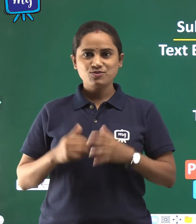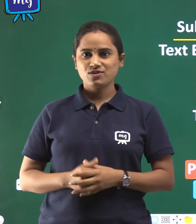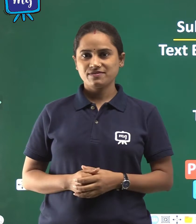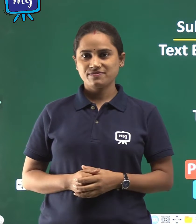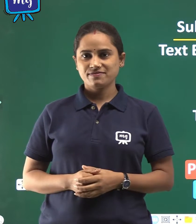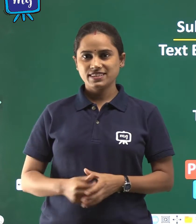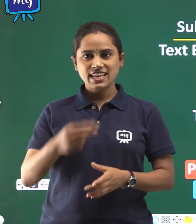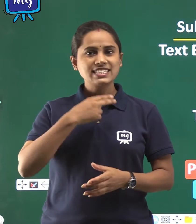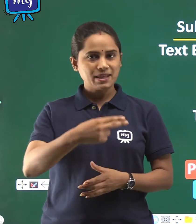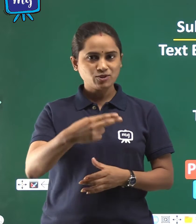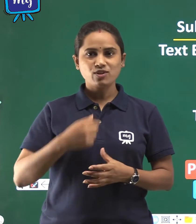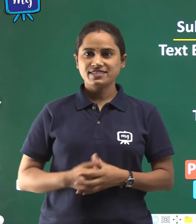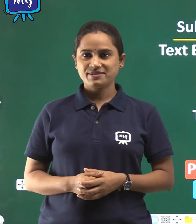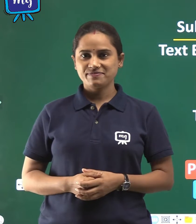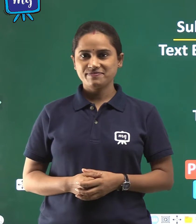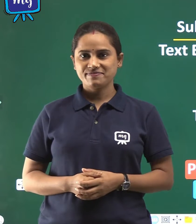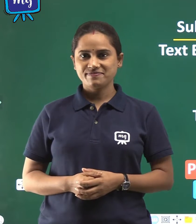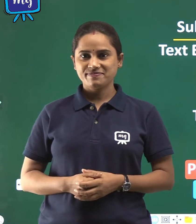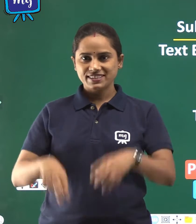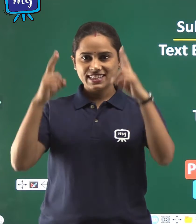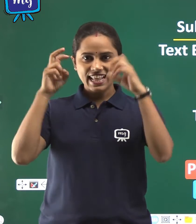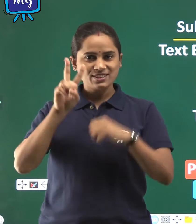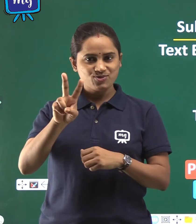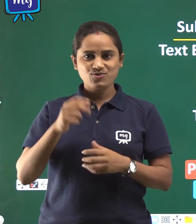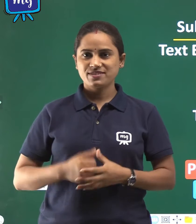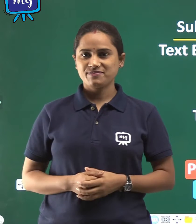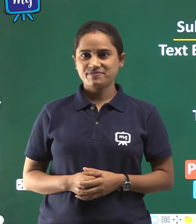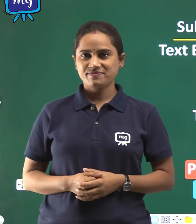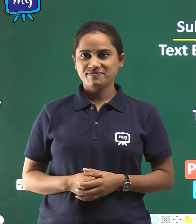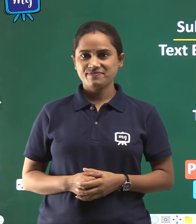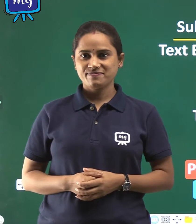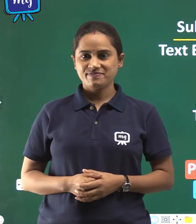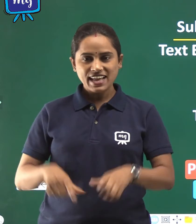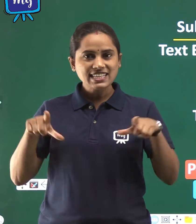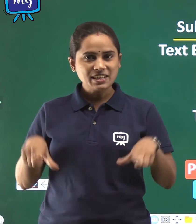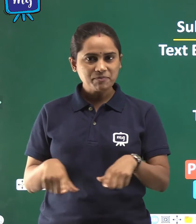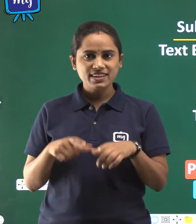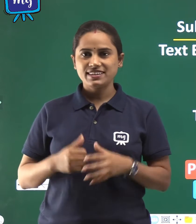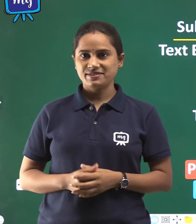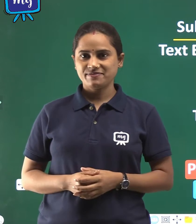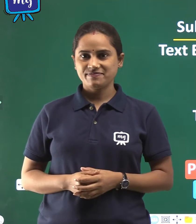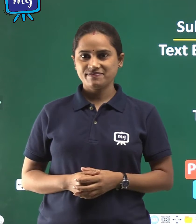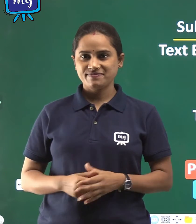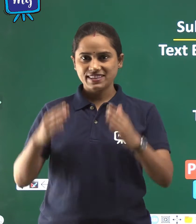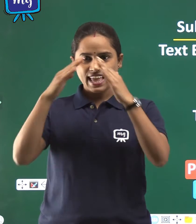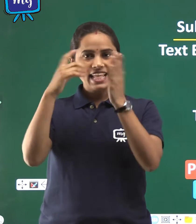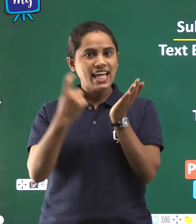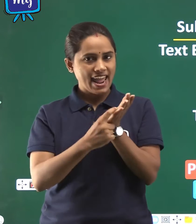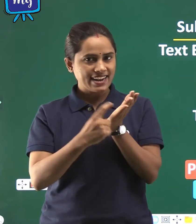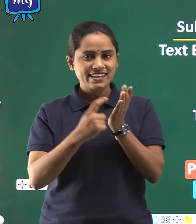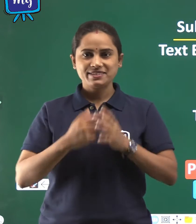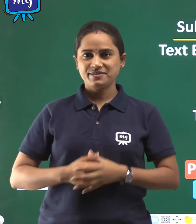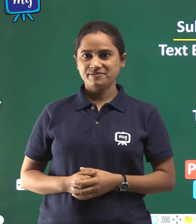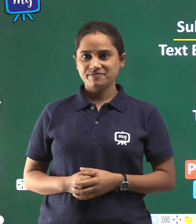Textbook Snapshot Lesson 2 Summary The